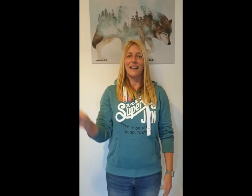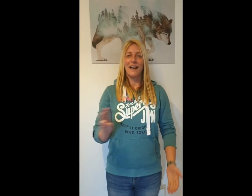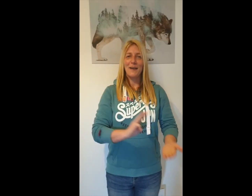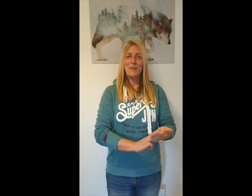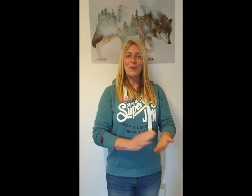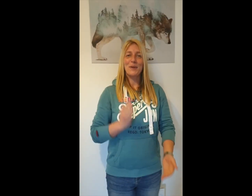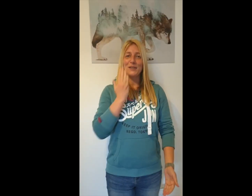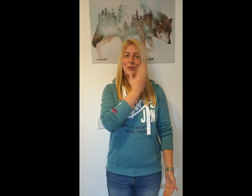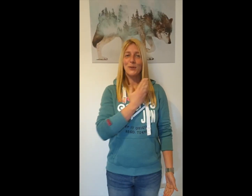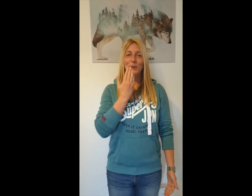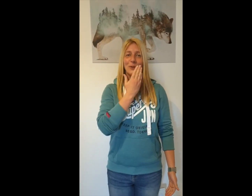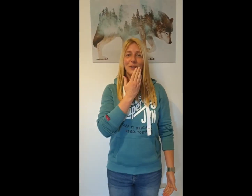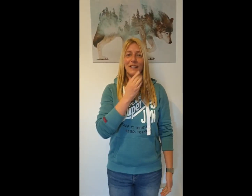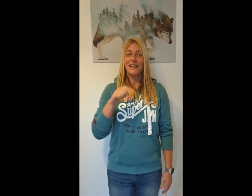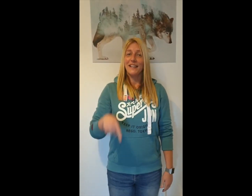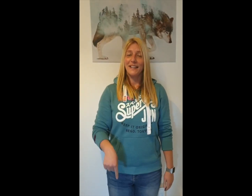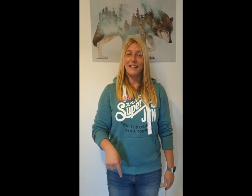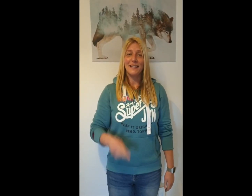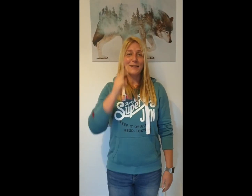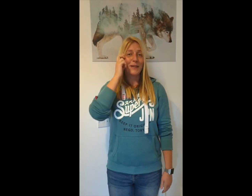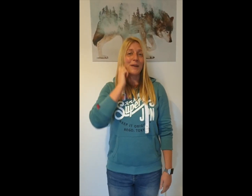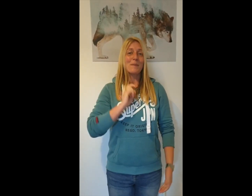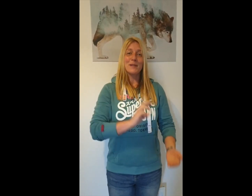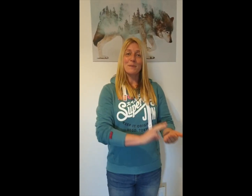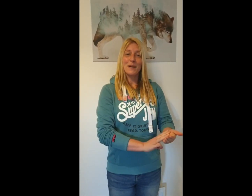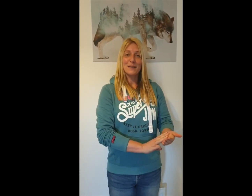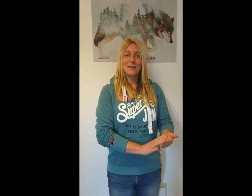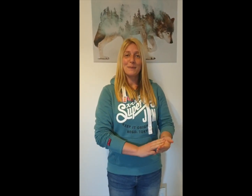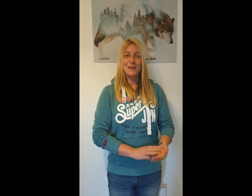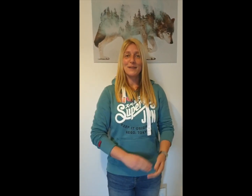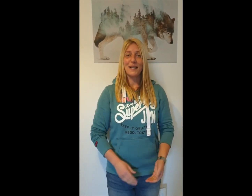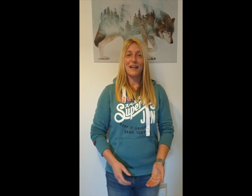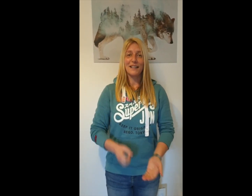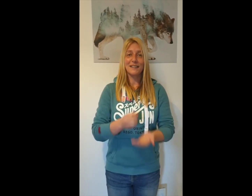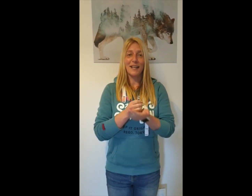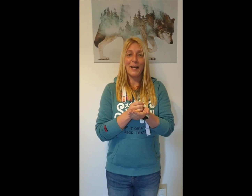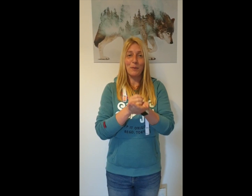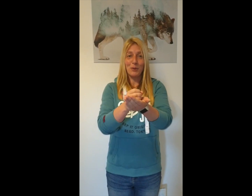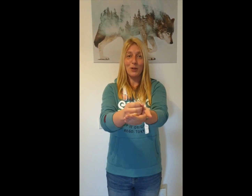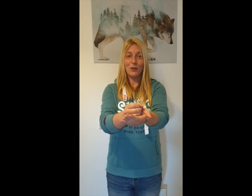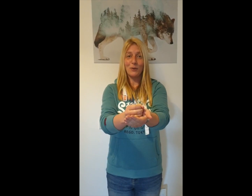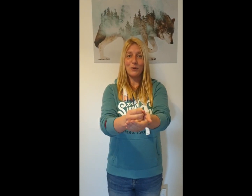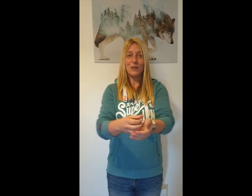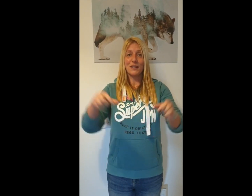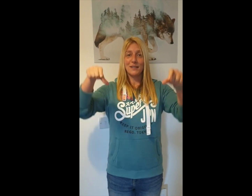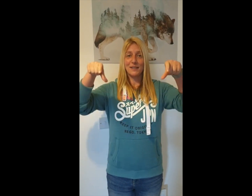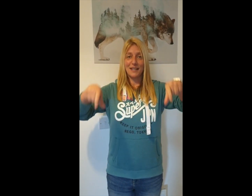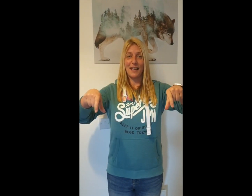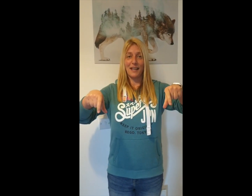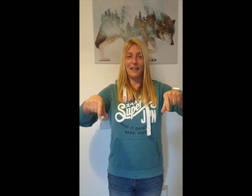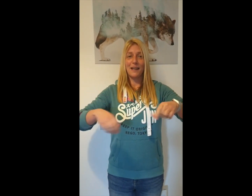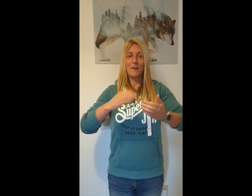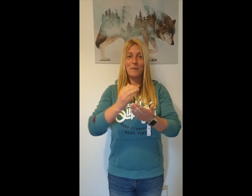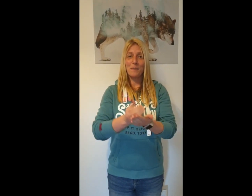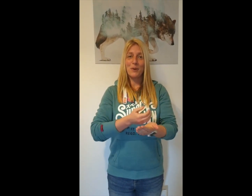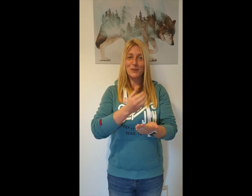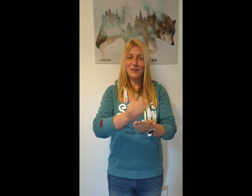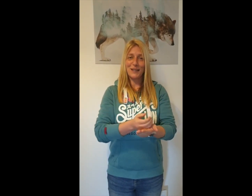Hi Mowbray School, here's Miss Masterman's guide to help you stay